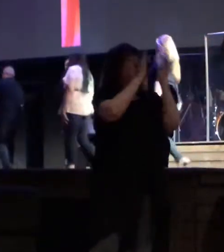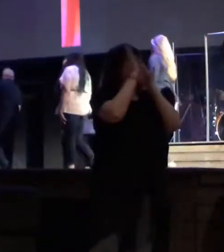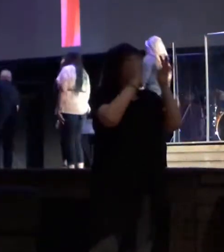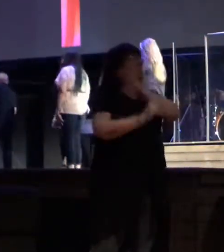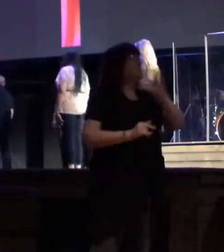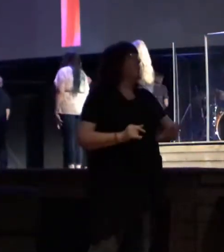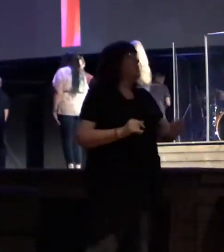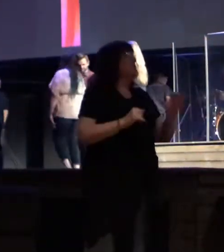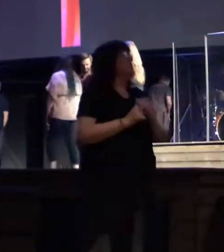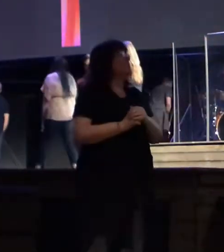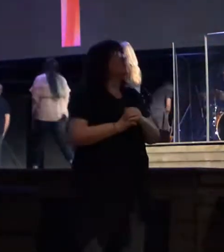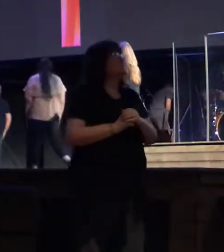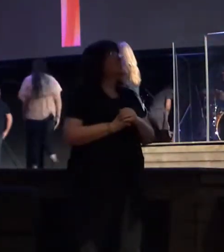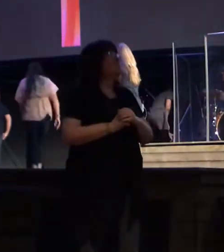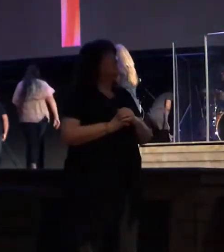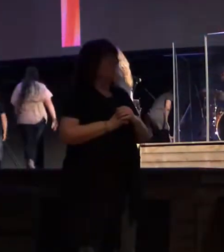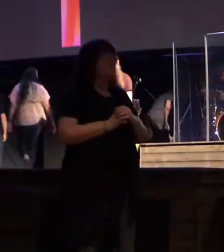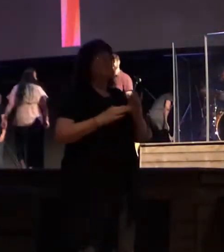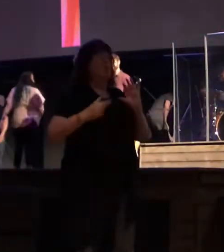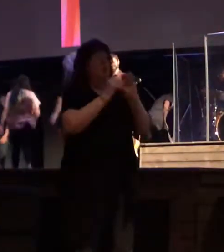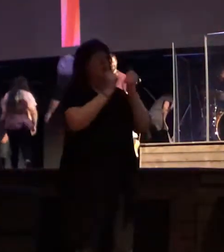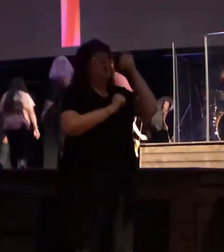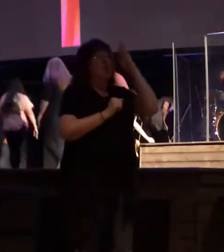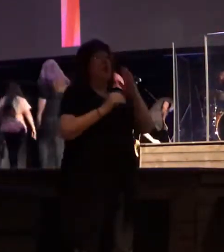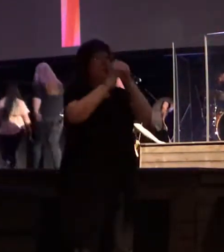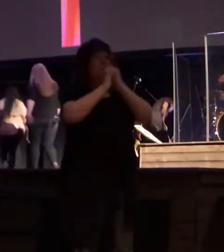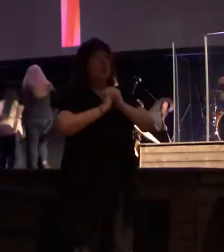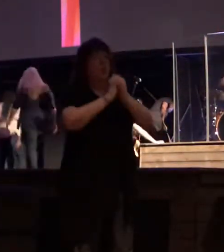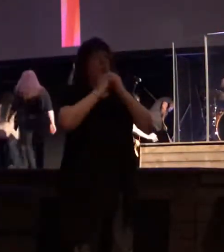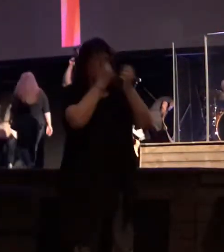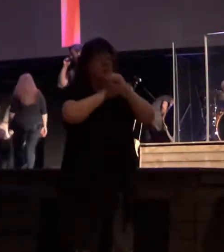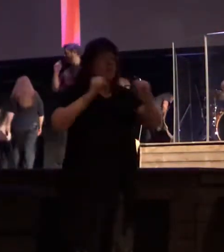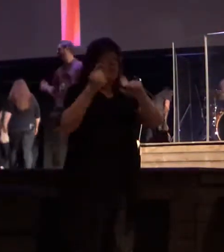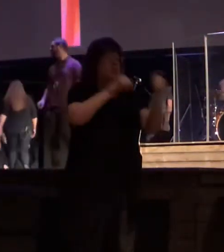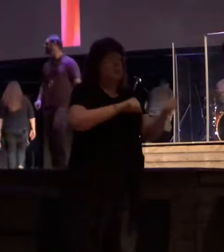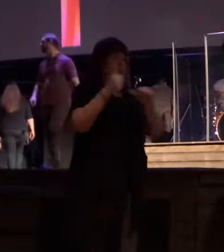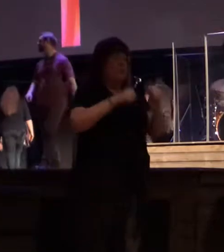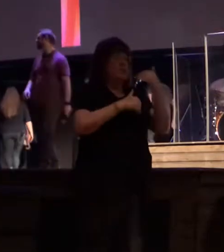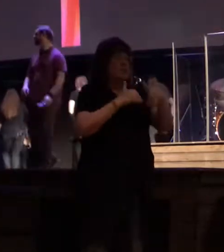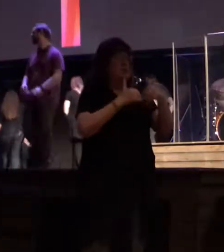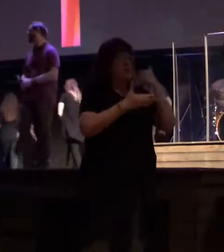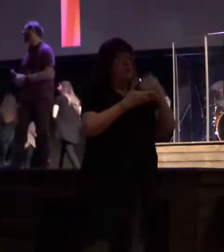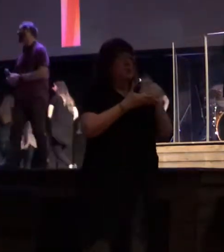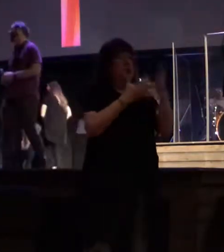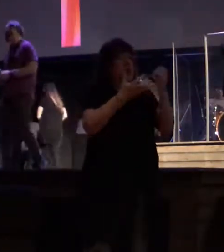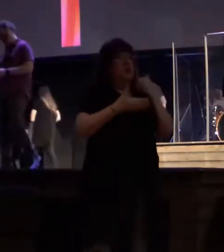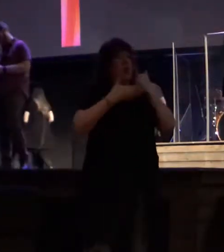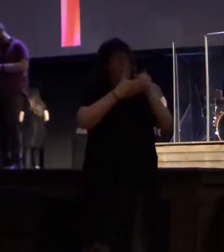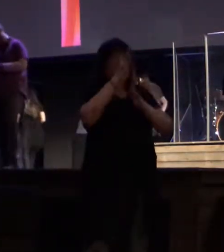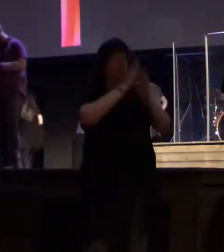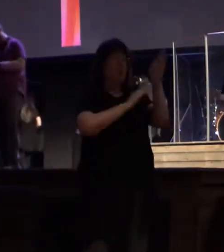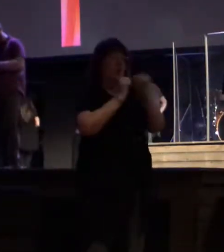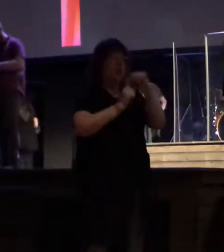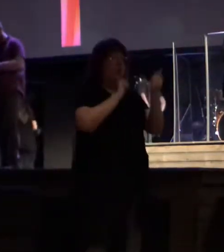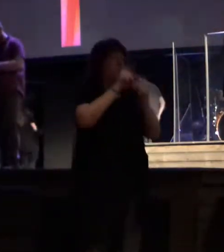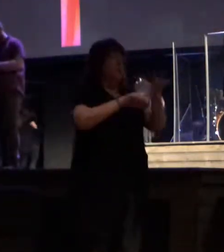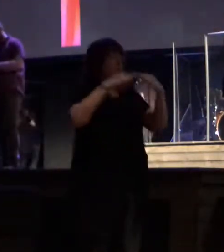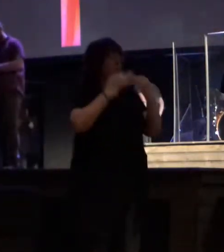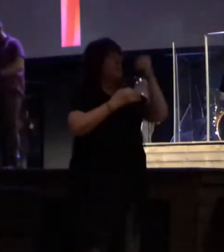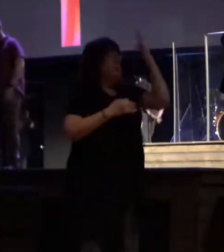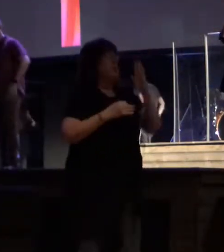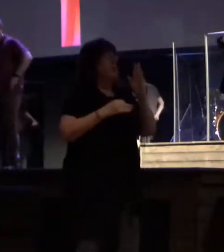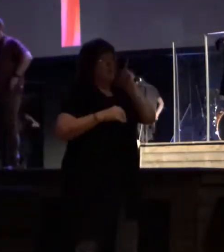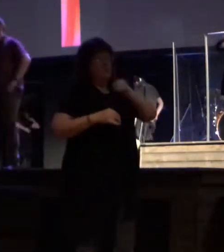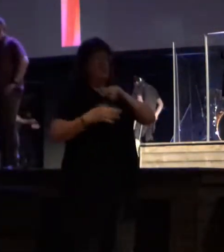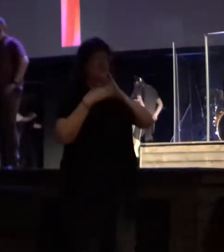Jesus Christ. We connect with God through worship, salvation, baptism, and communion. We want to help you grow with others in the family of God